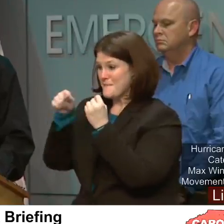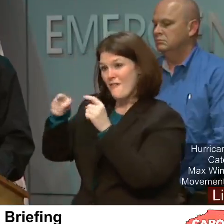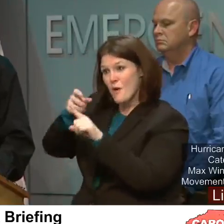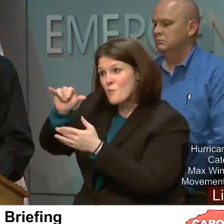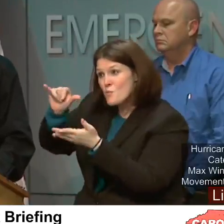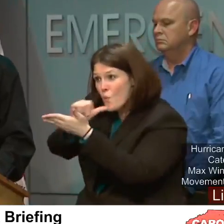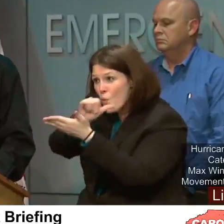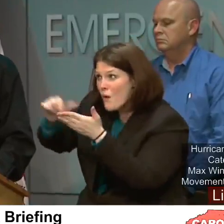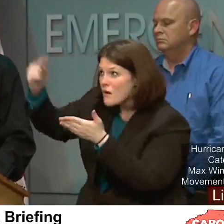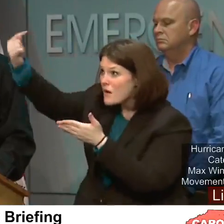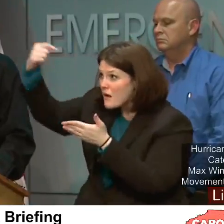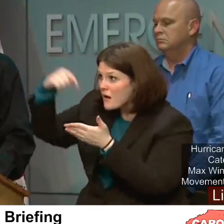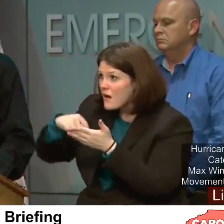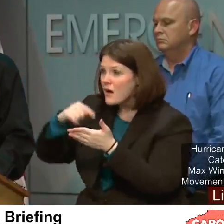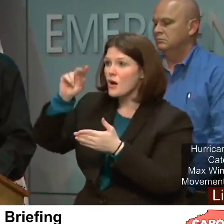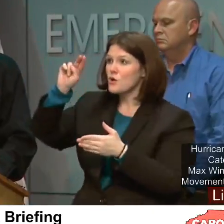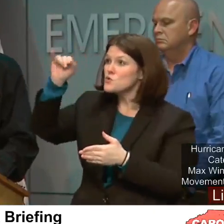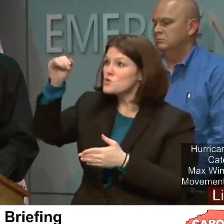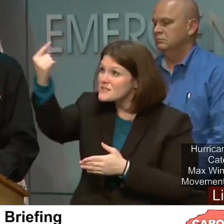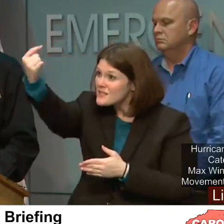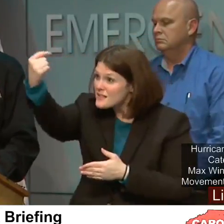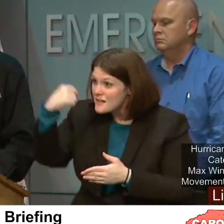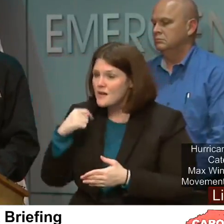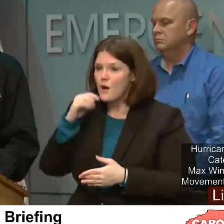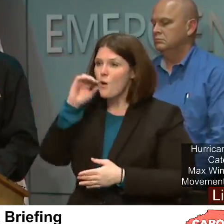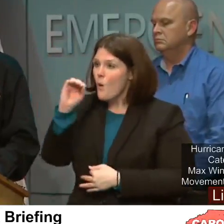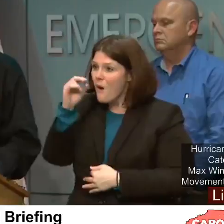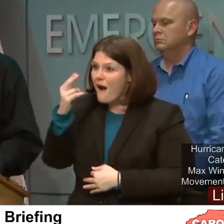New Jersey, Ohio.